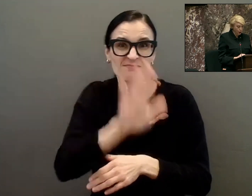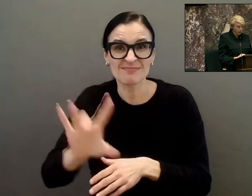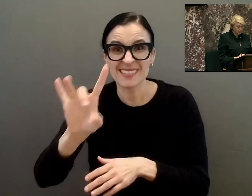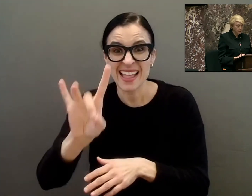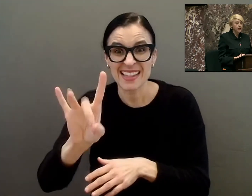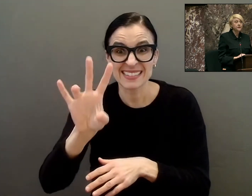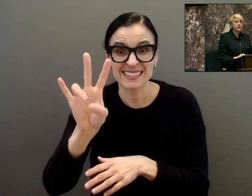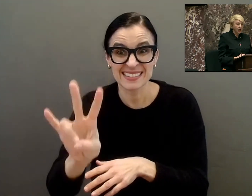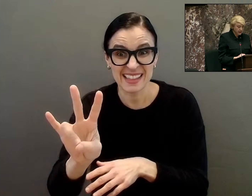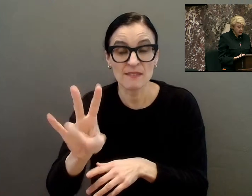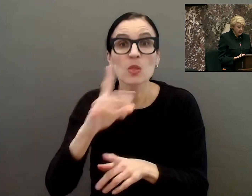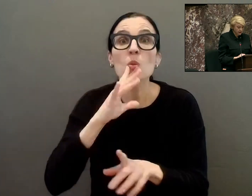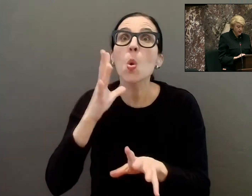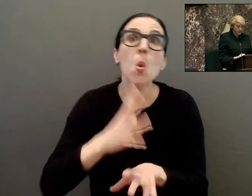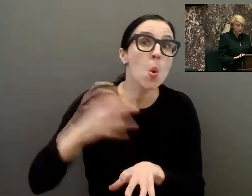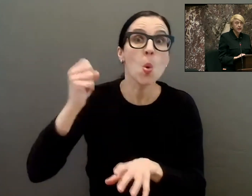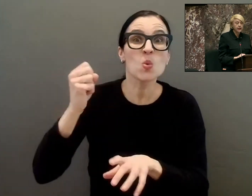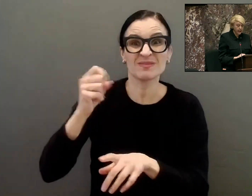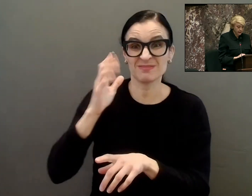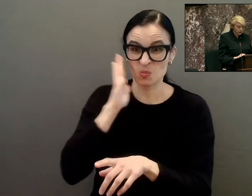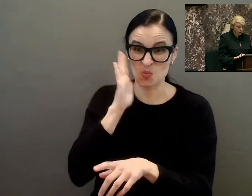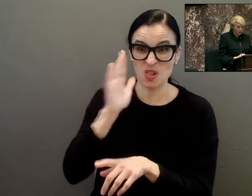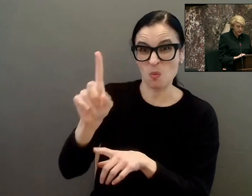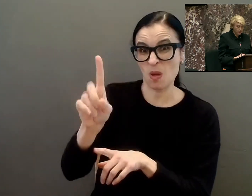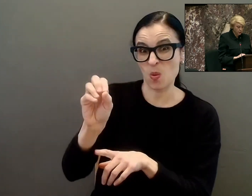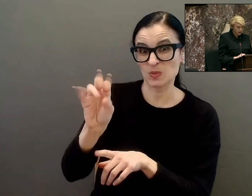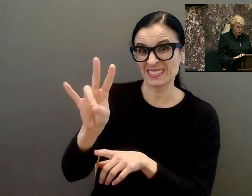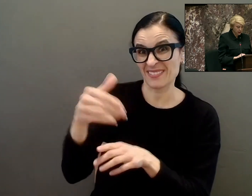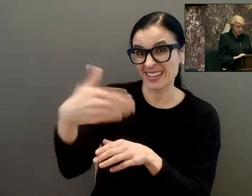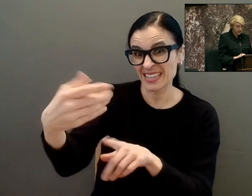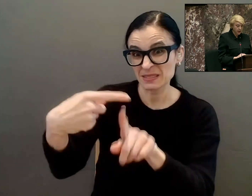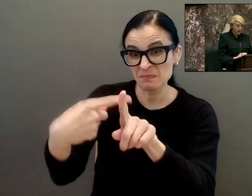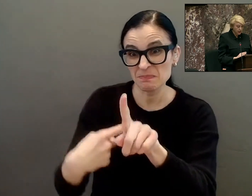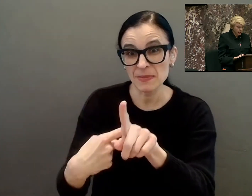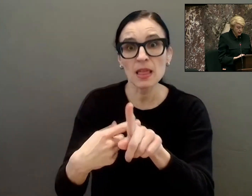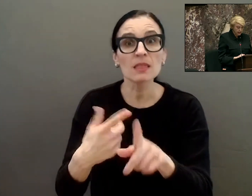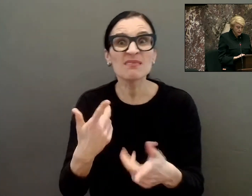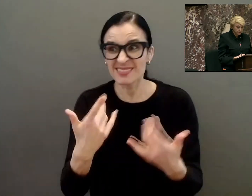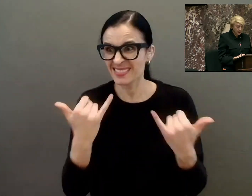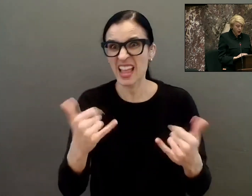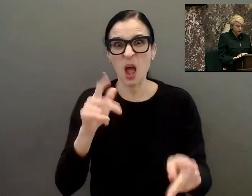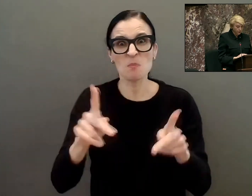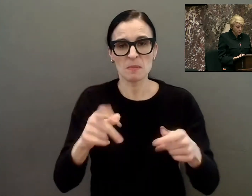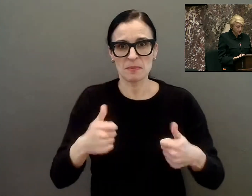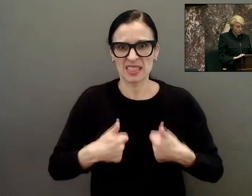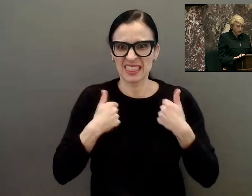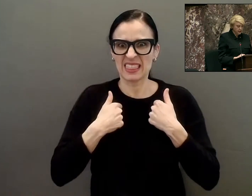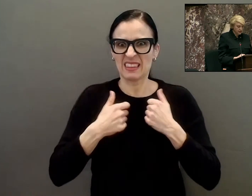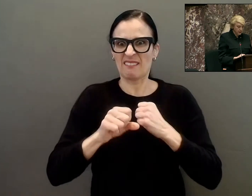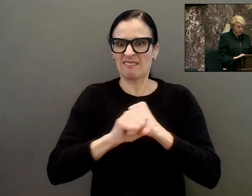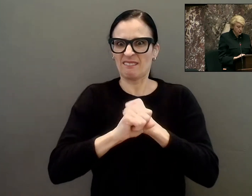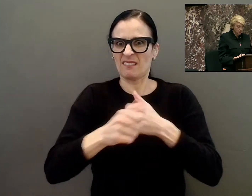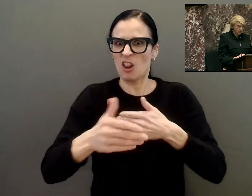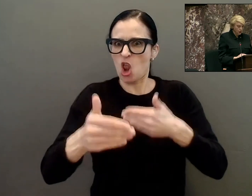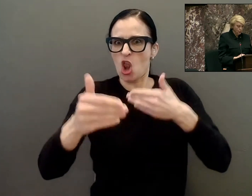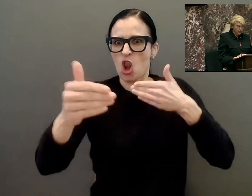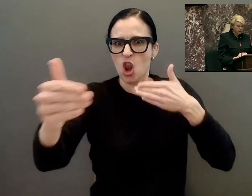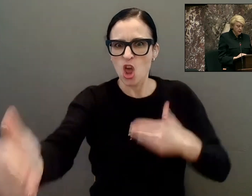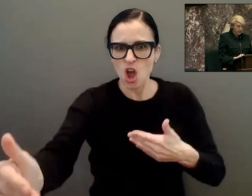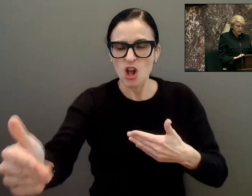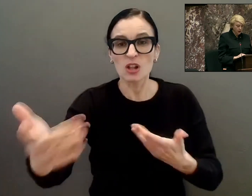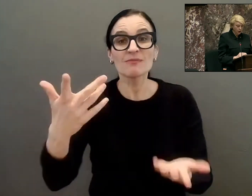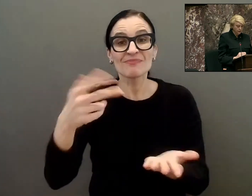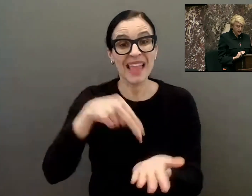use a walker. The tiny elevators can't accommodate wheelchairs. Luckily, a 4-story expansion